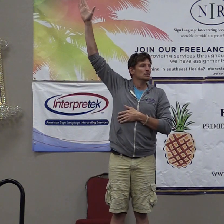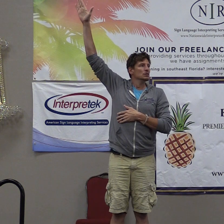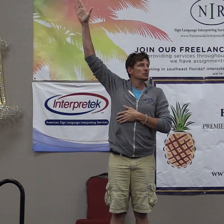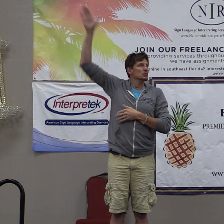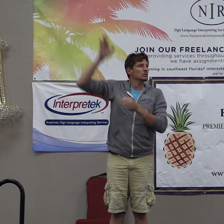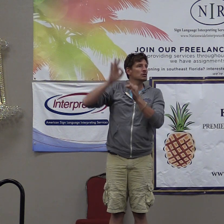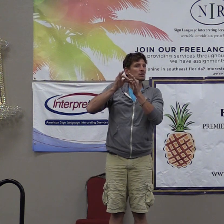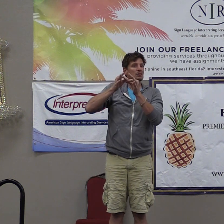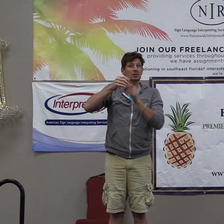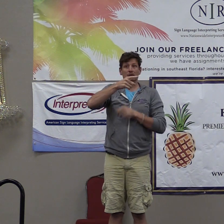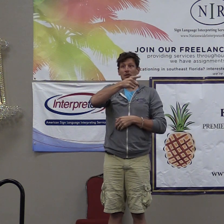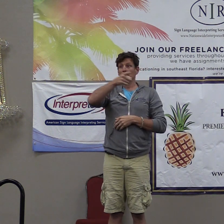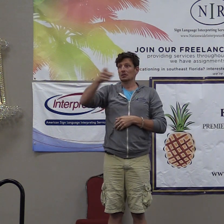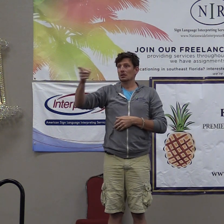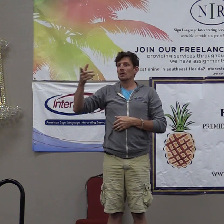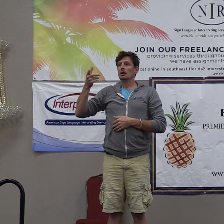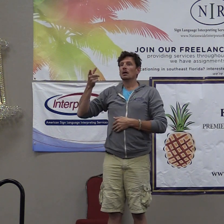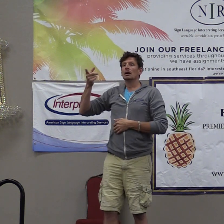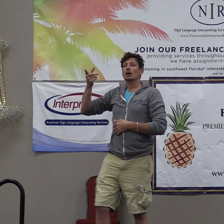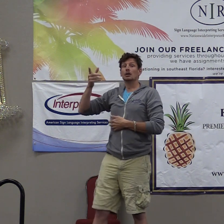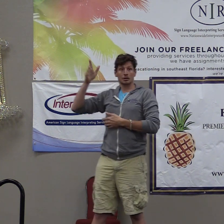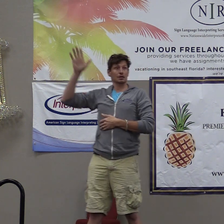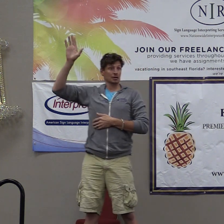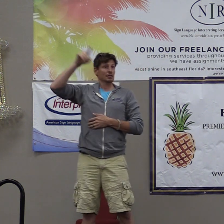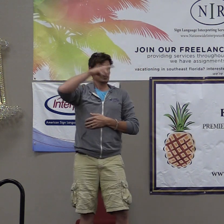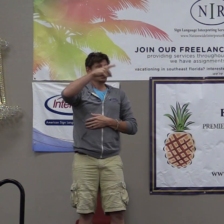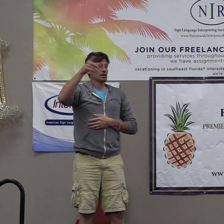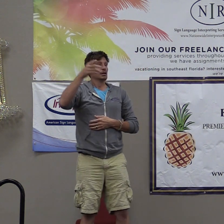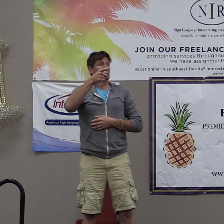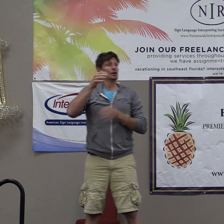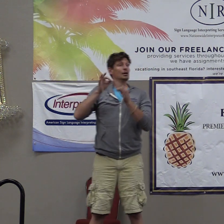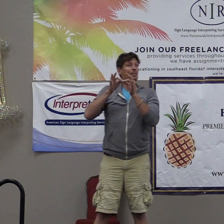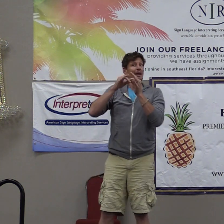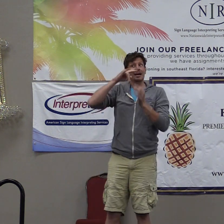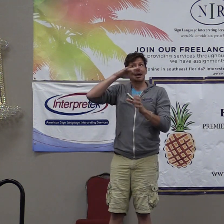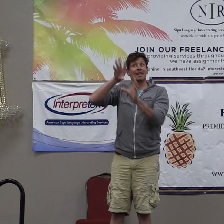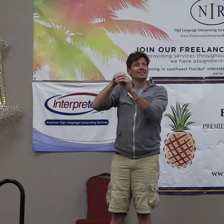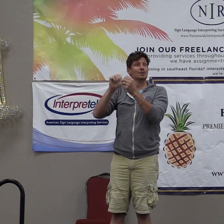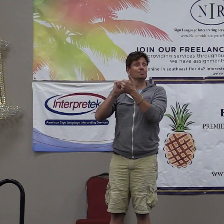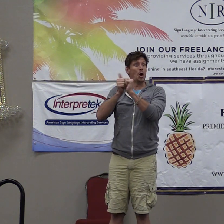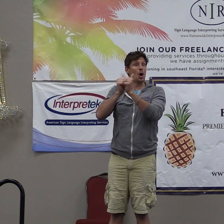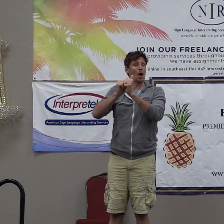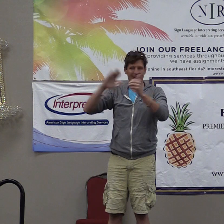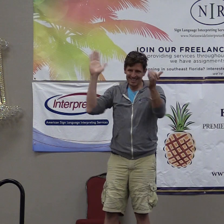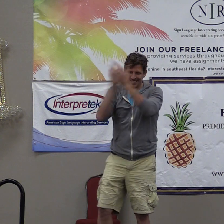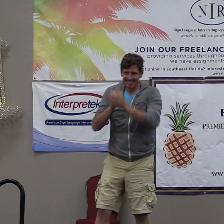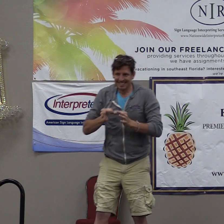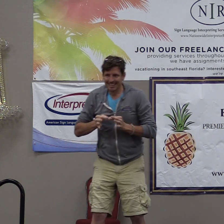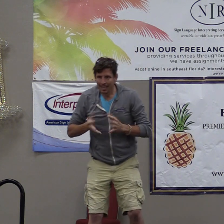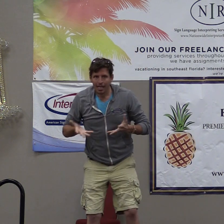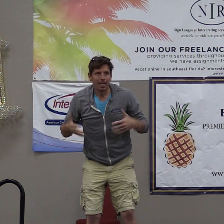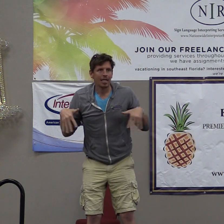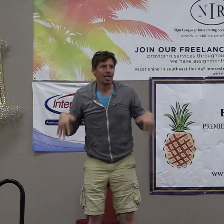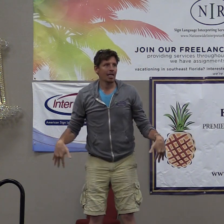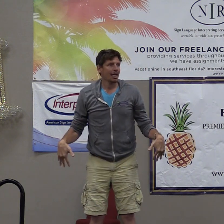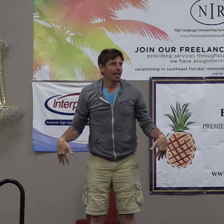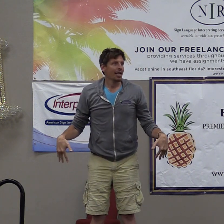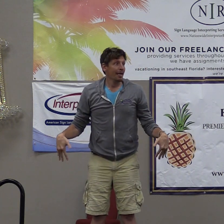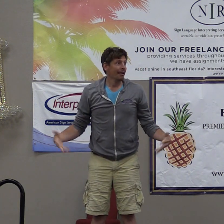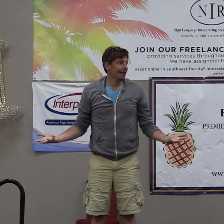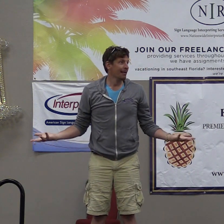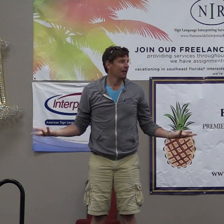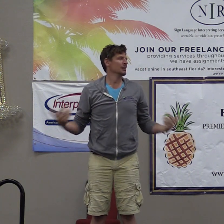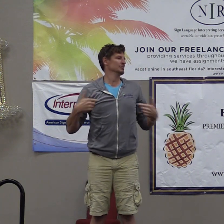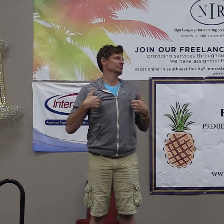Lots of interpreters. Who interprets in school? Raise your hand if you're interpreting in schools. Okay, great. So the kids are involved with